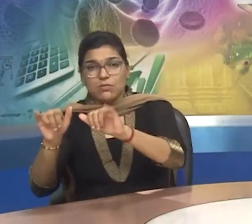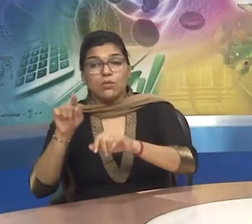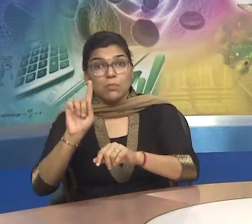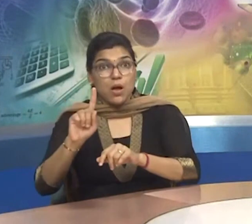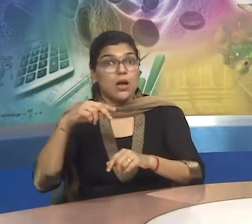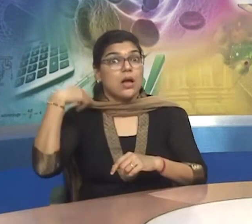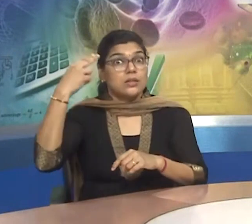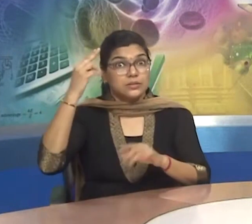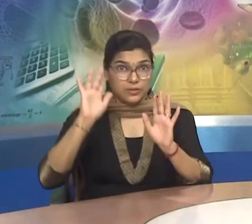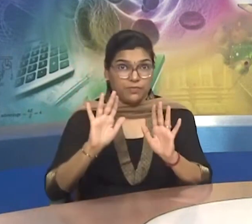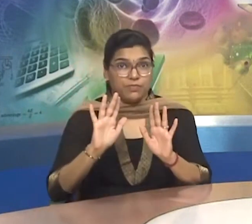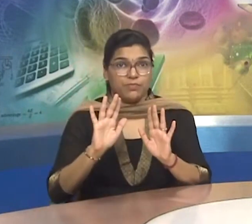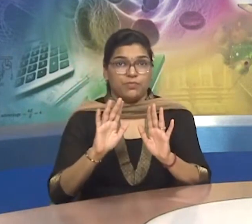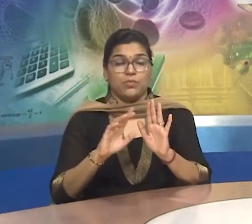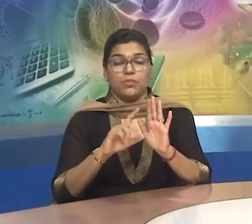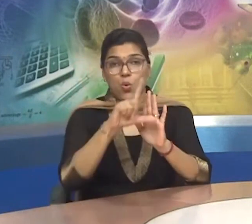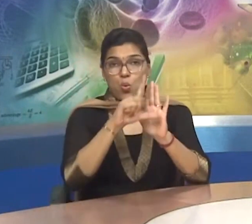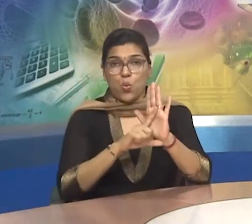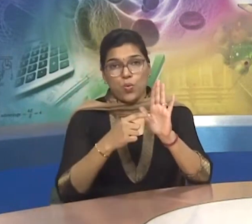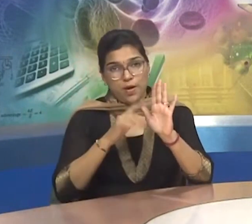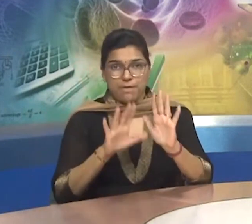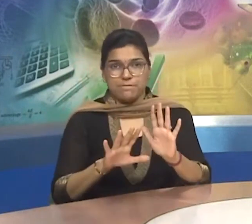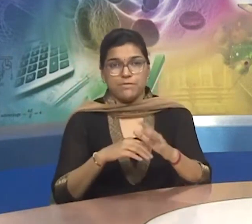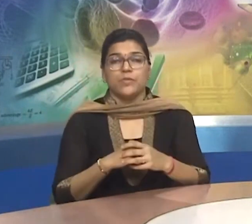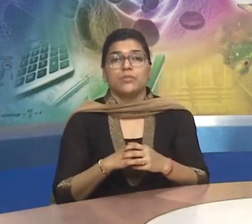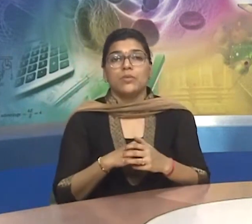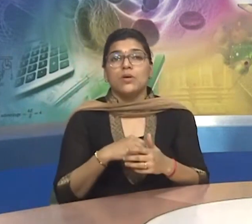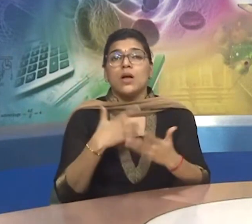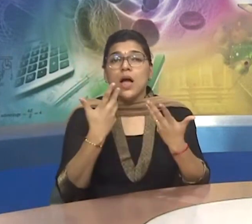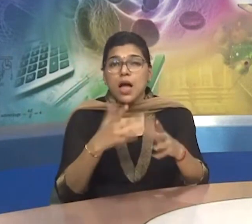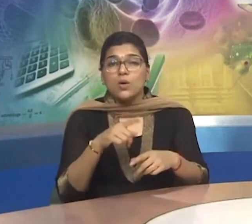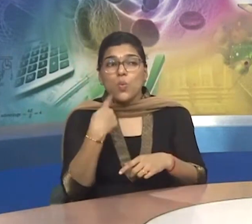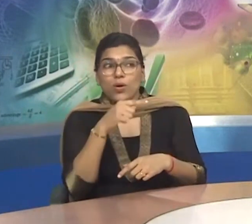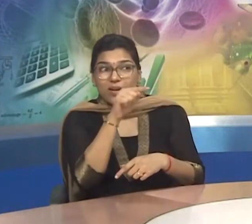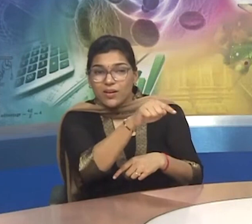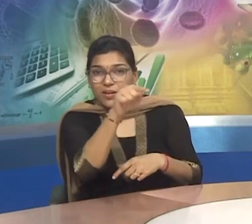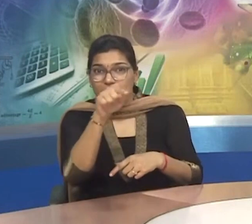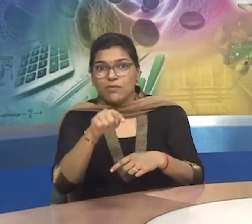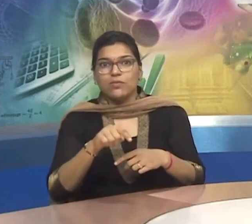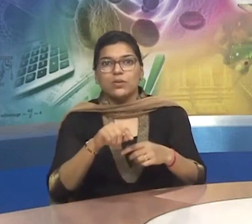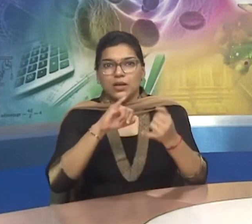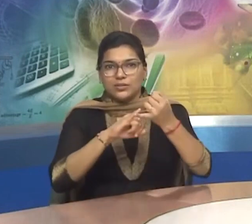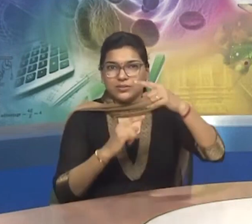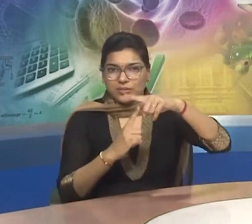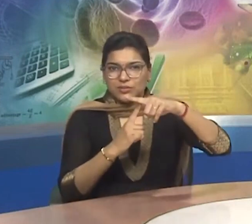We all have freedom that we can settle in any state, any village, anywhere.